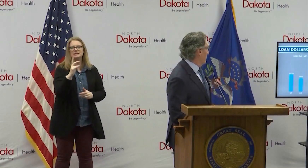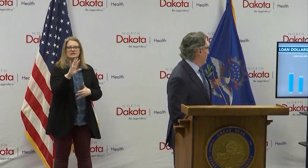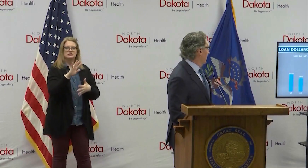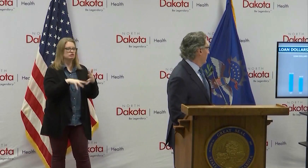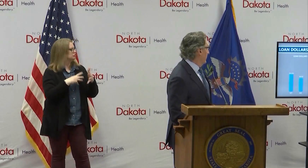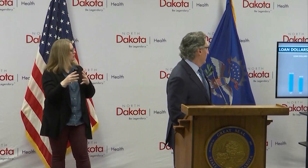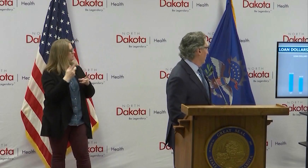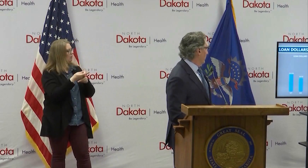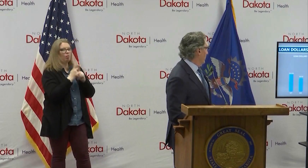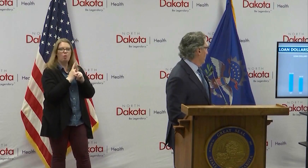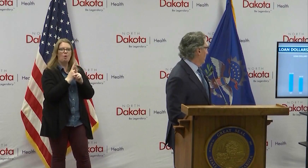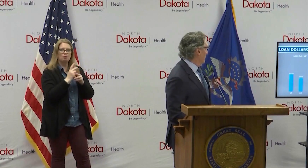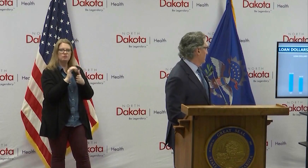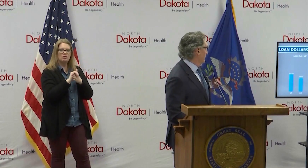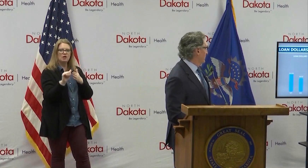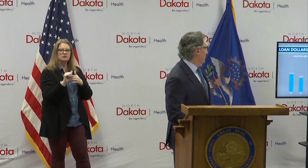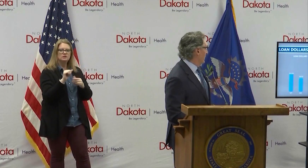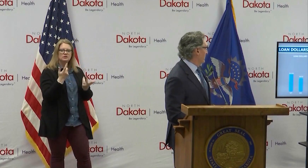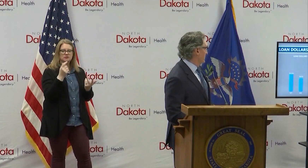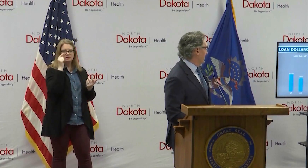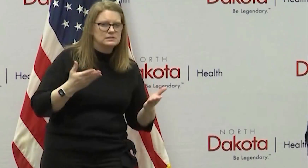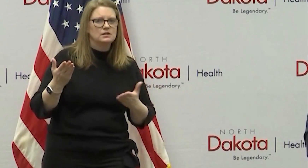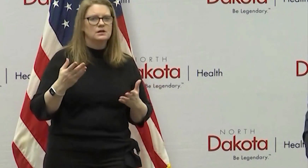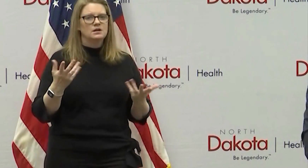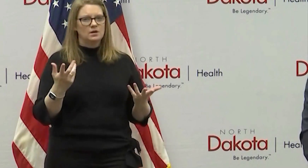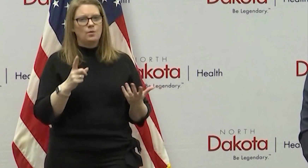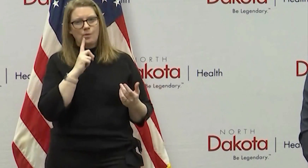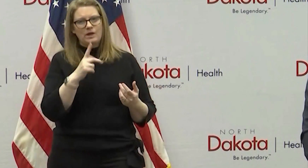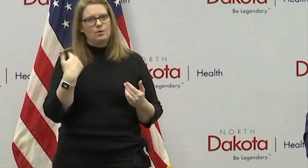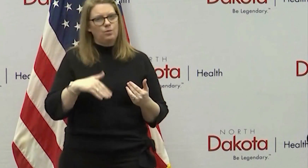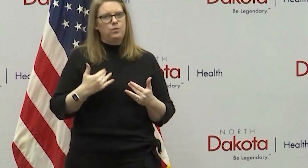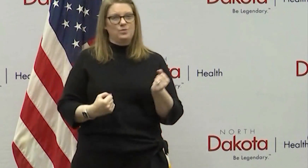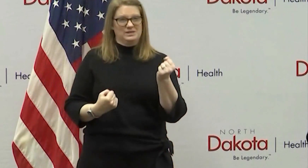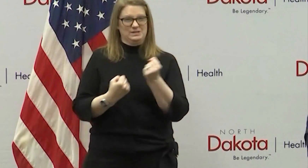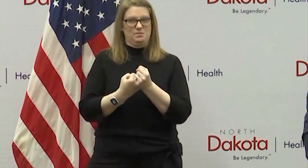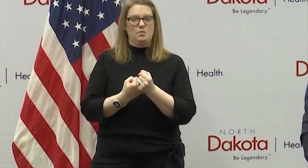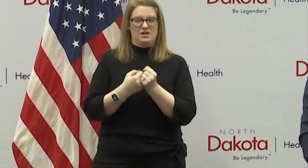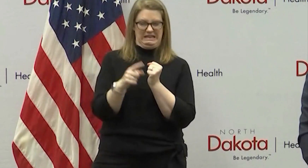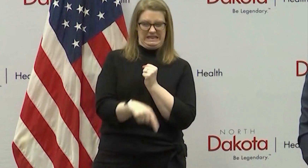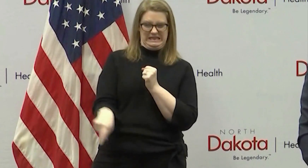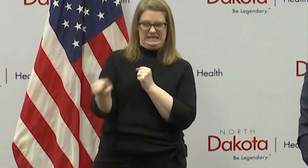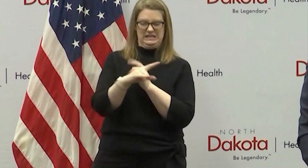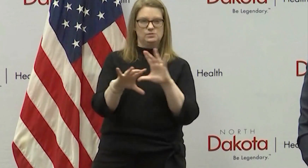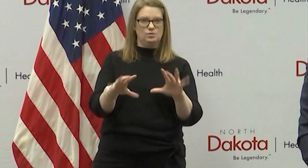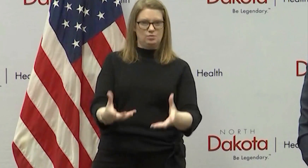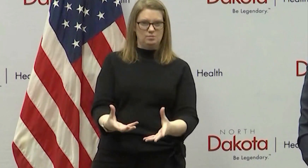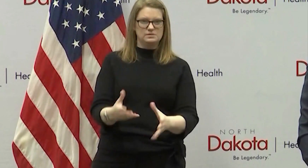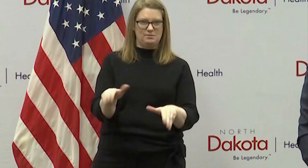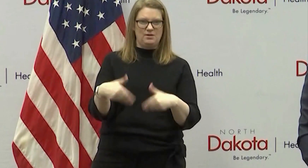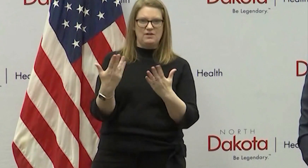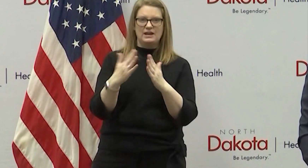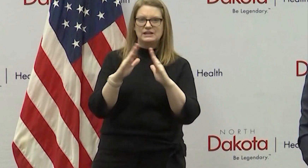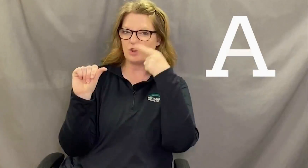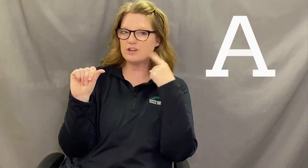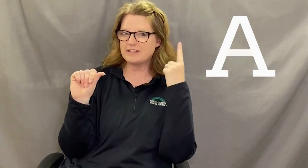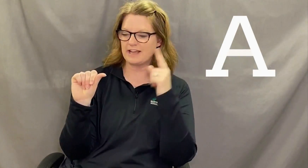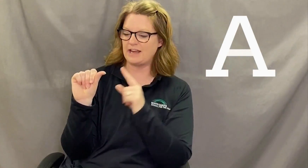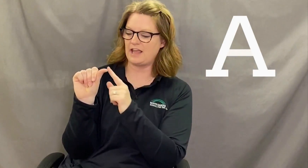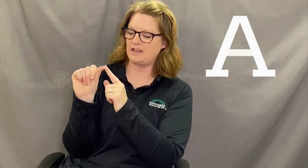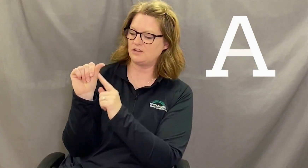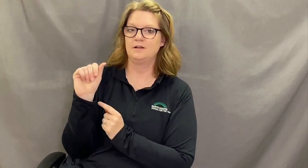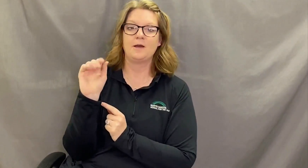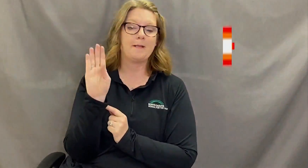debates or national briefings don't provide the same access. Though she says she's thrilled with the news, she also says there's still a long way to go for